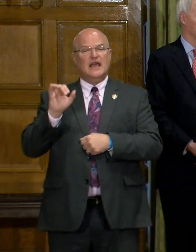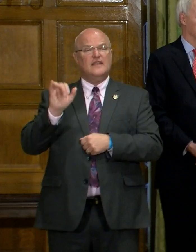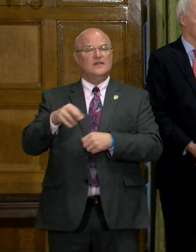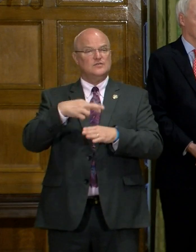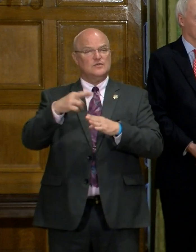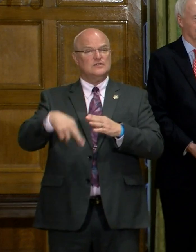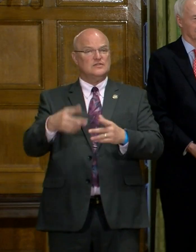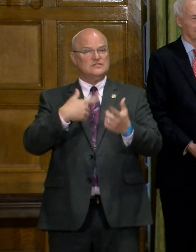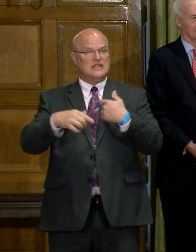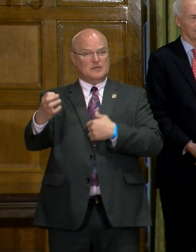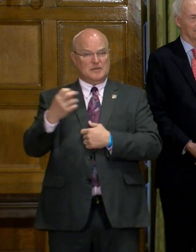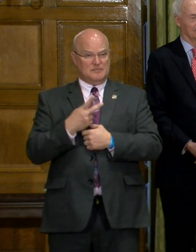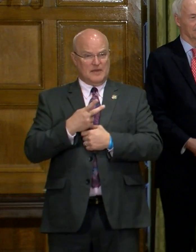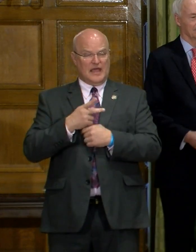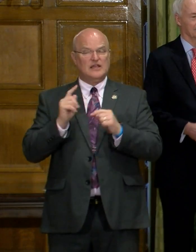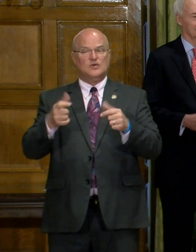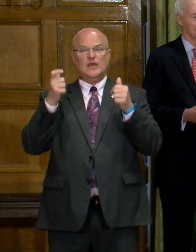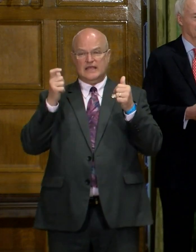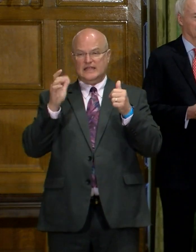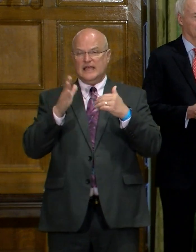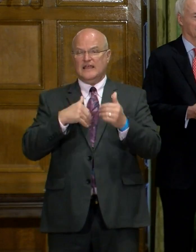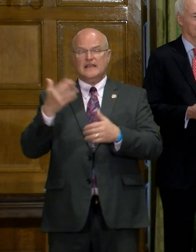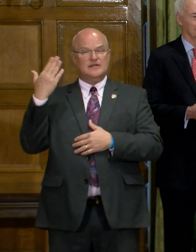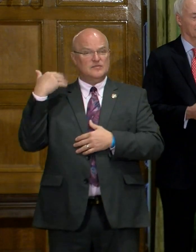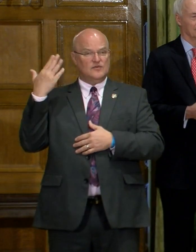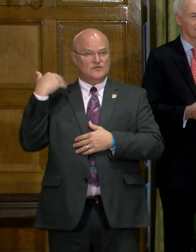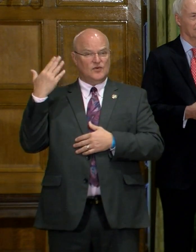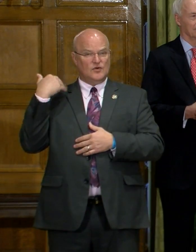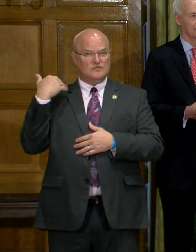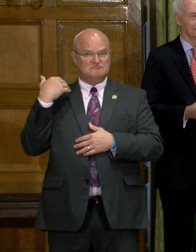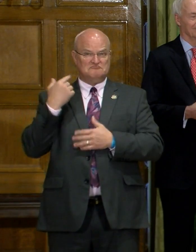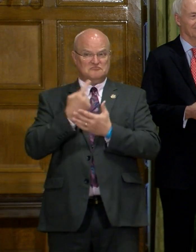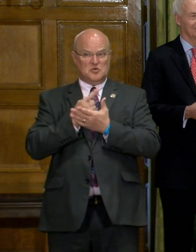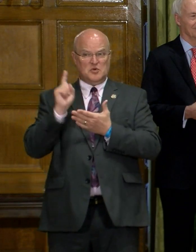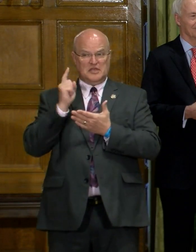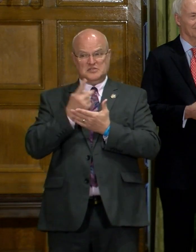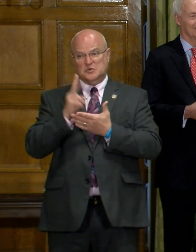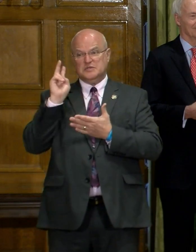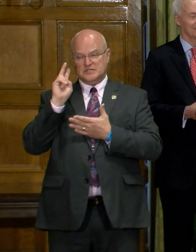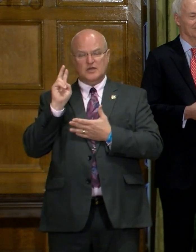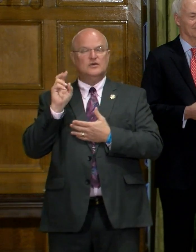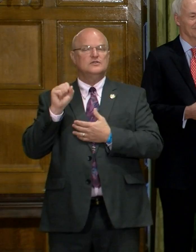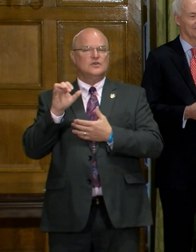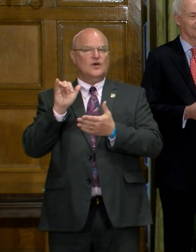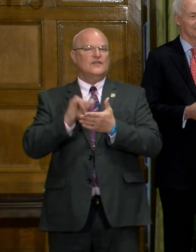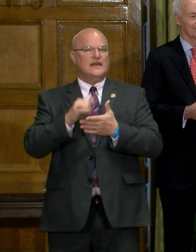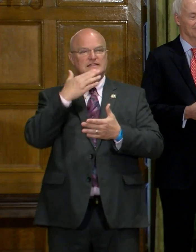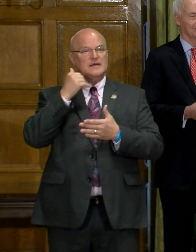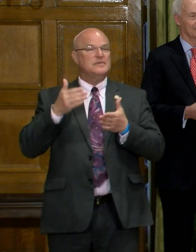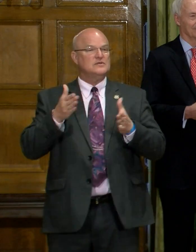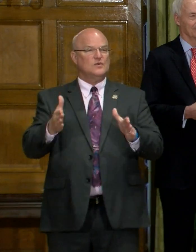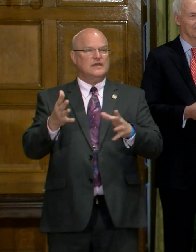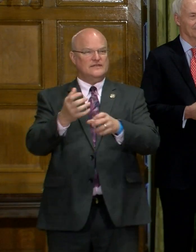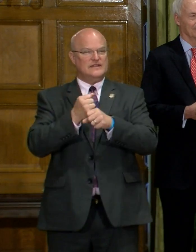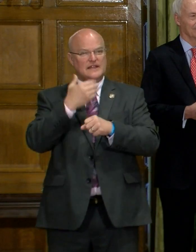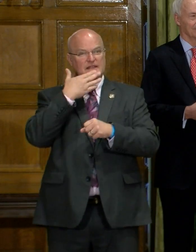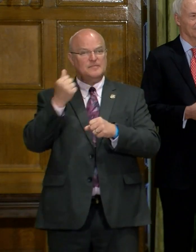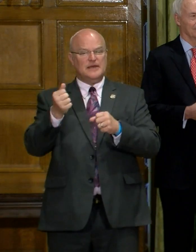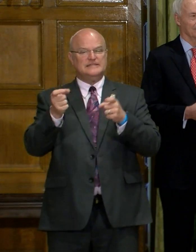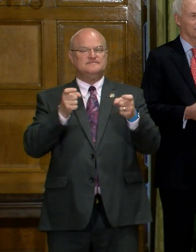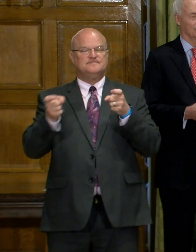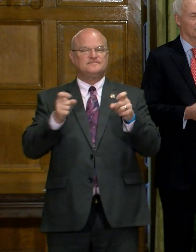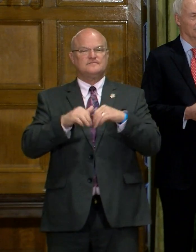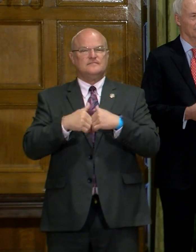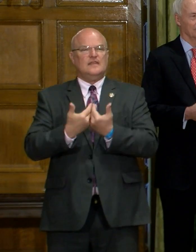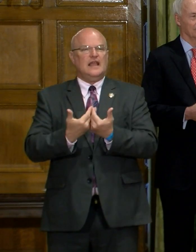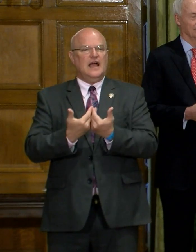those results are coming back much more quickly than they were even a week or 2 ago. So that is our best way of getting the best handle